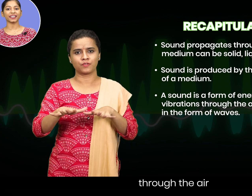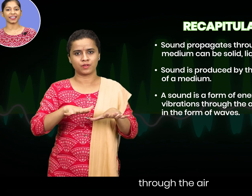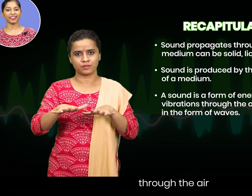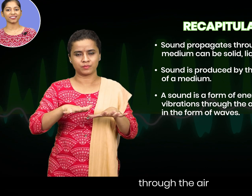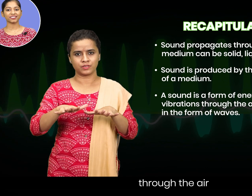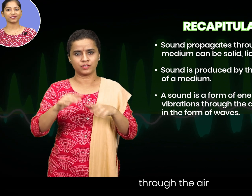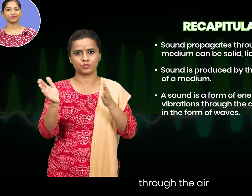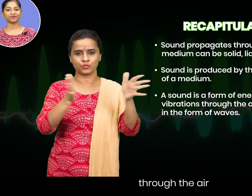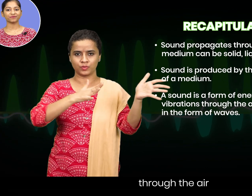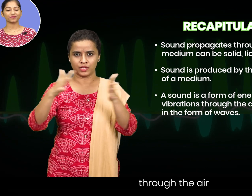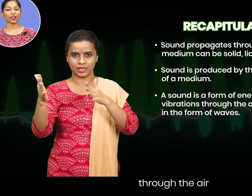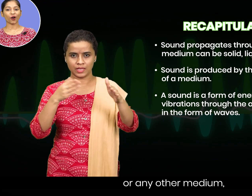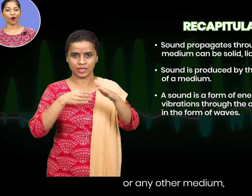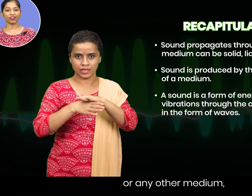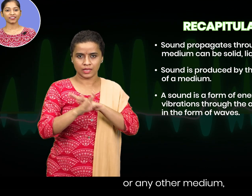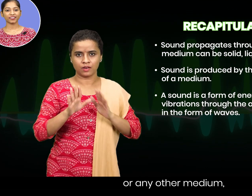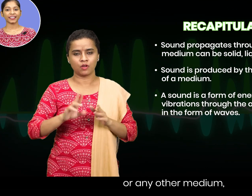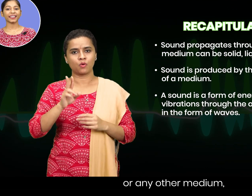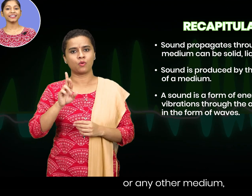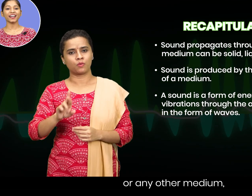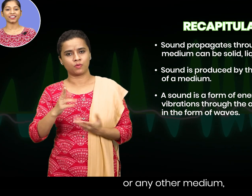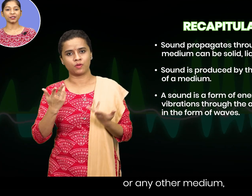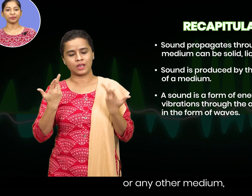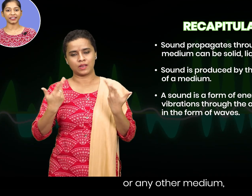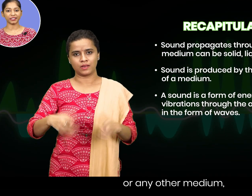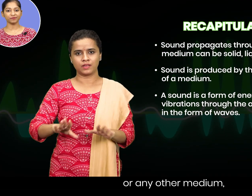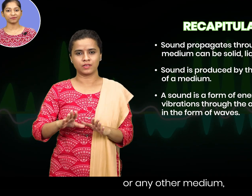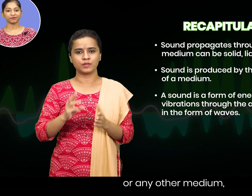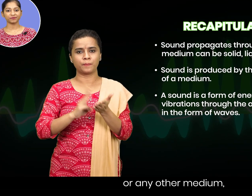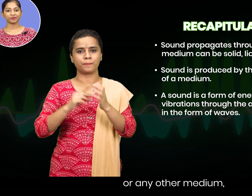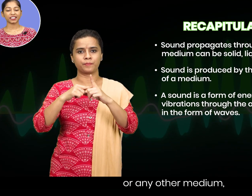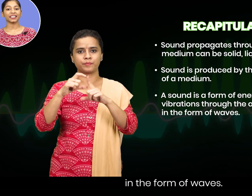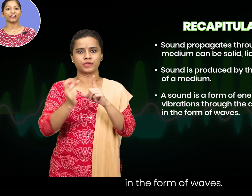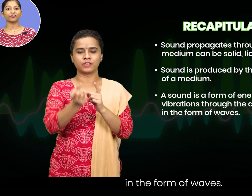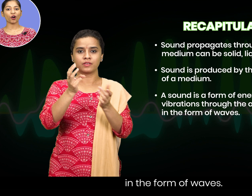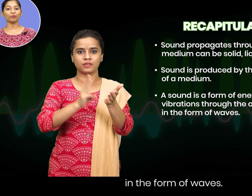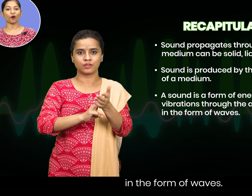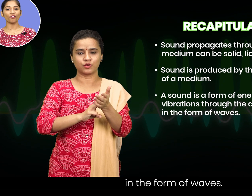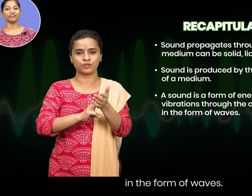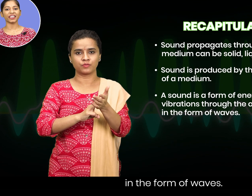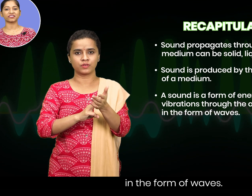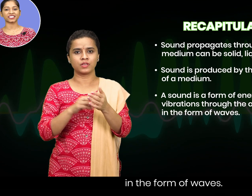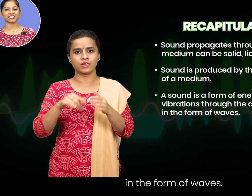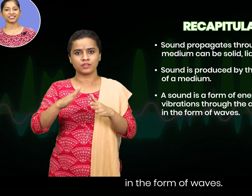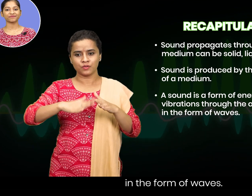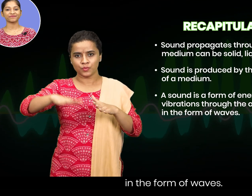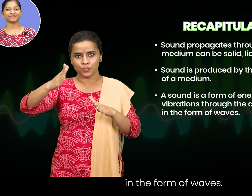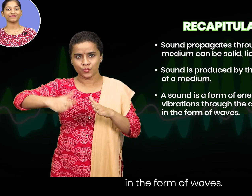through the air or any other medium in the form of